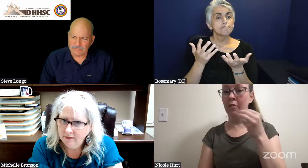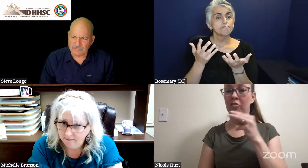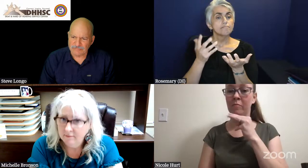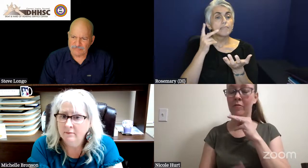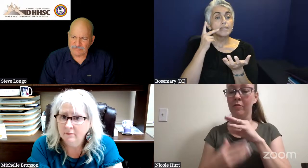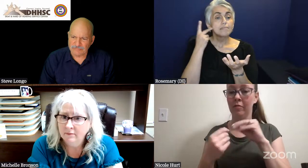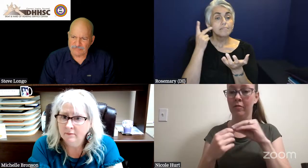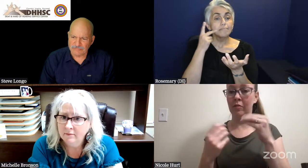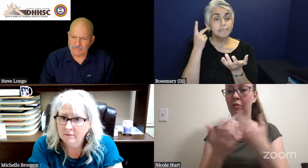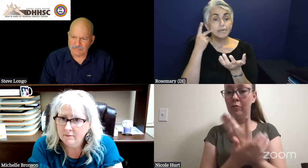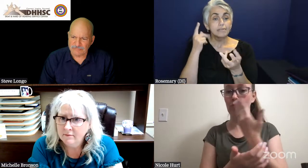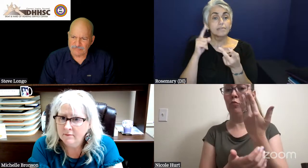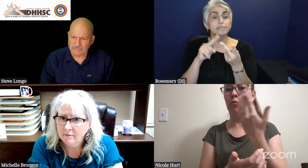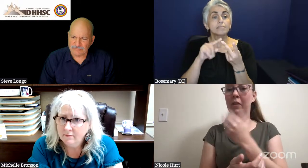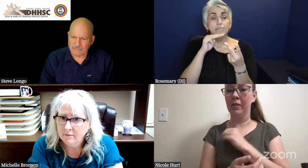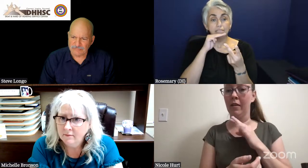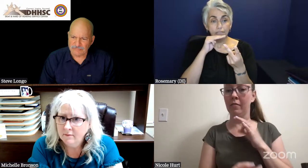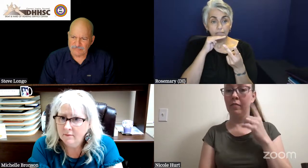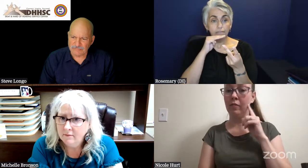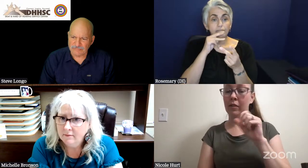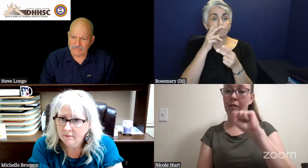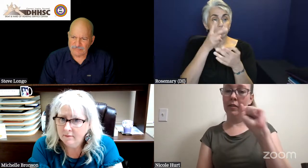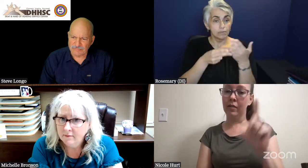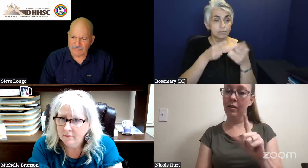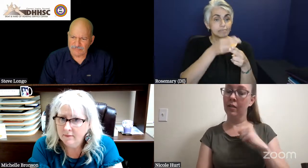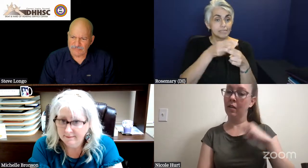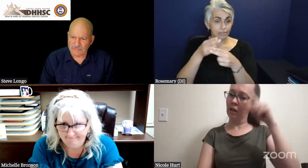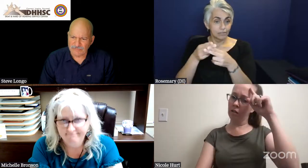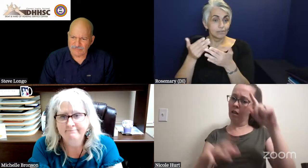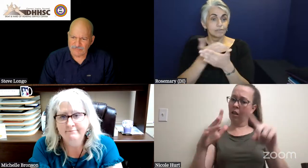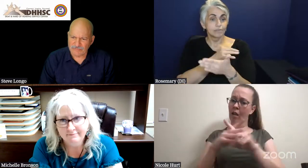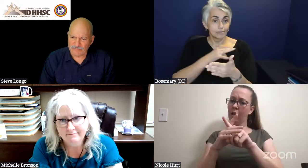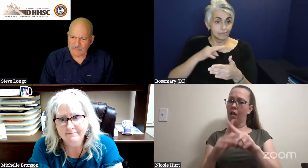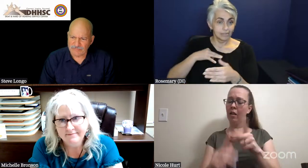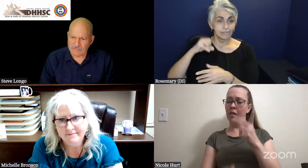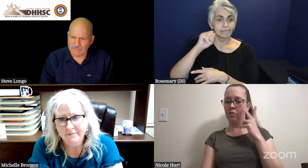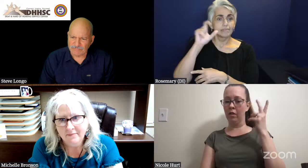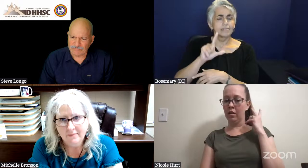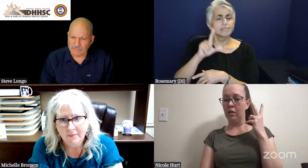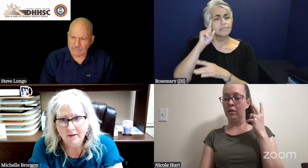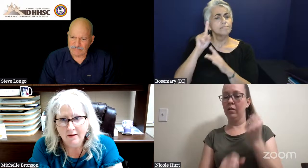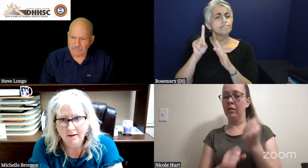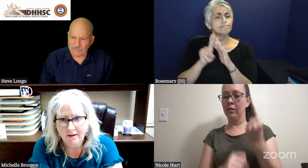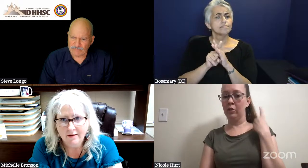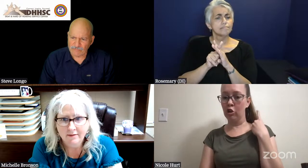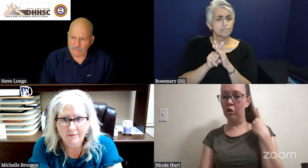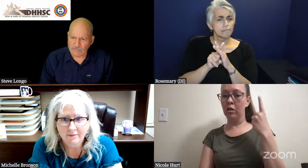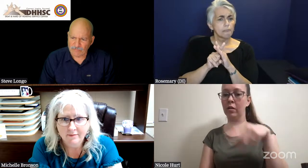but Patty,